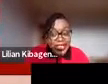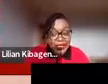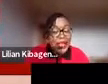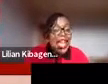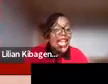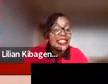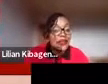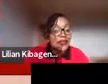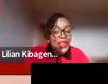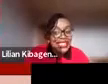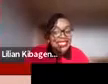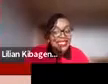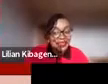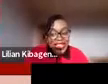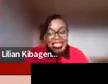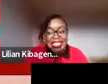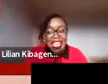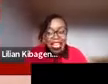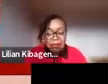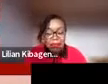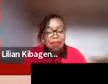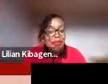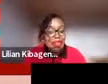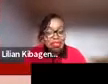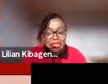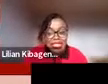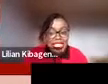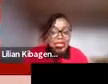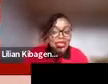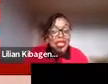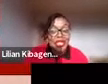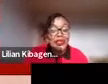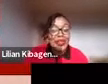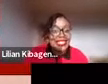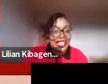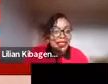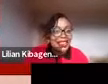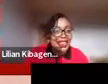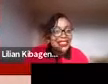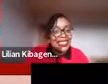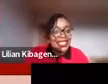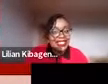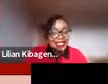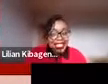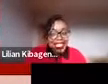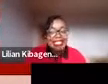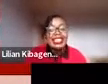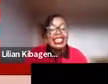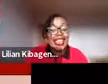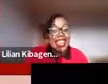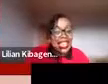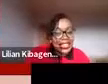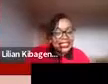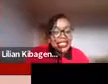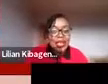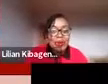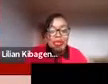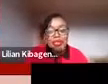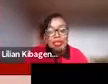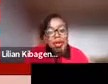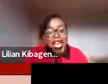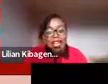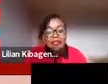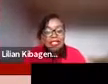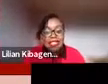for the Deaf as the first runners up. Congratulations to our secondary KSL learners.